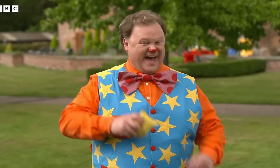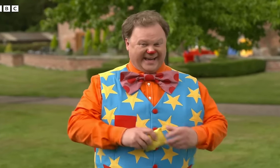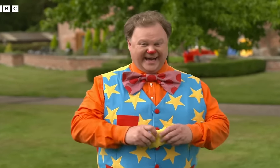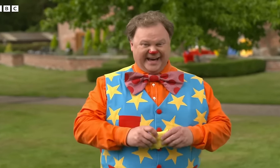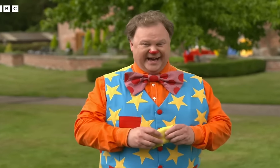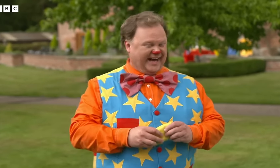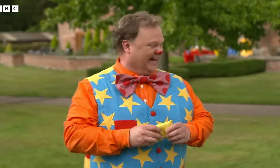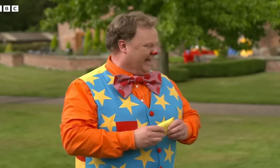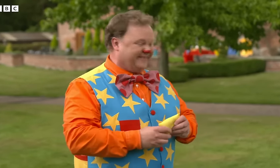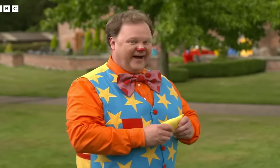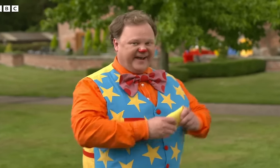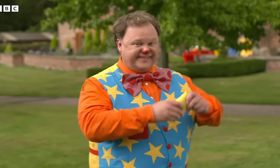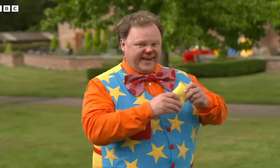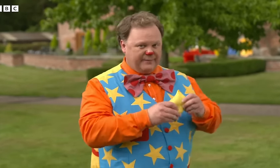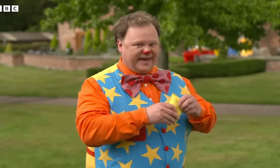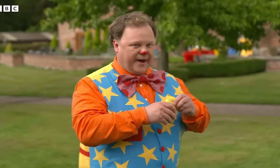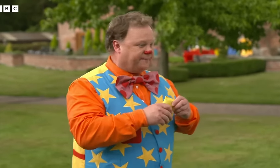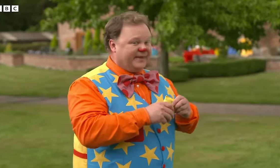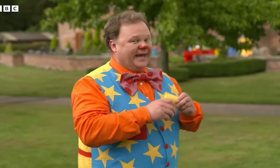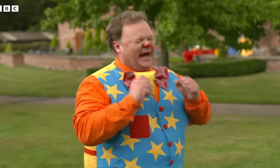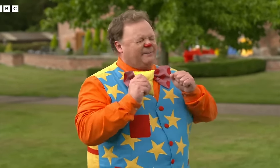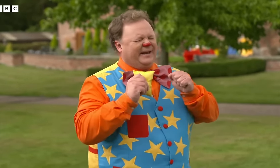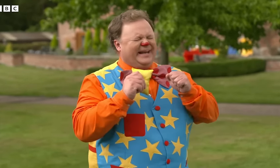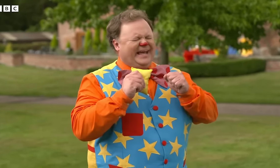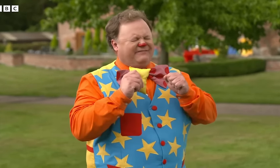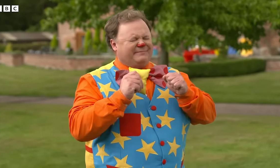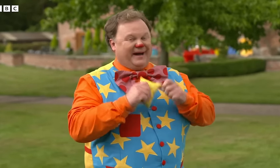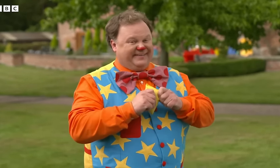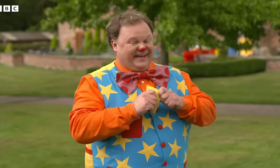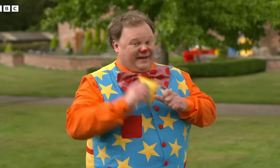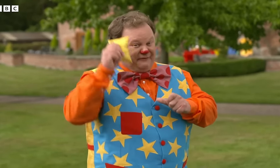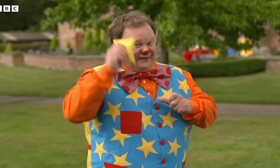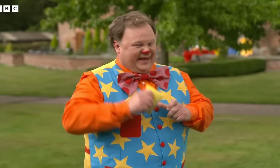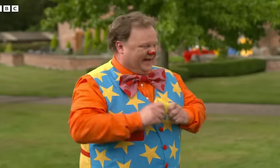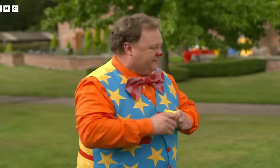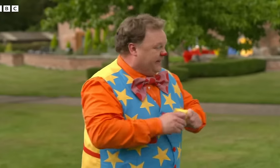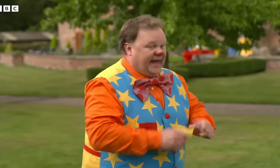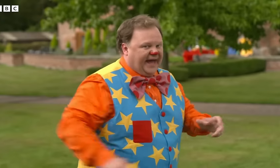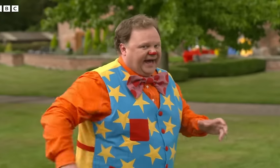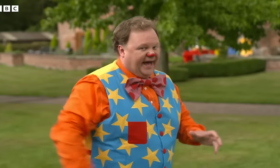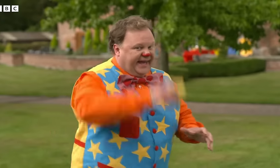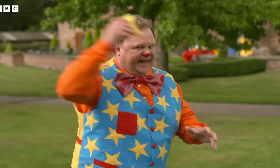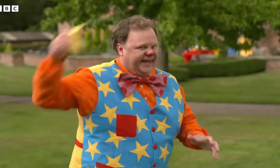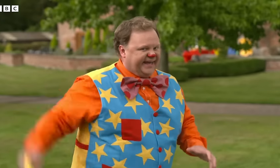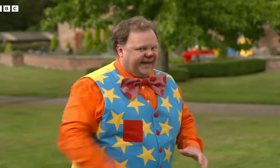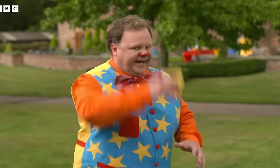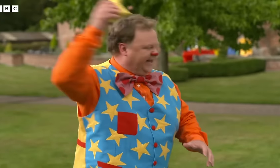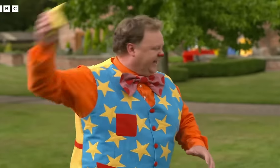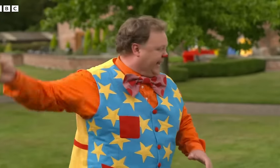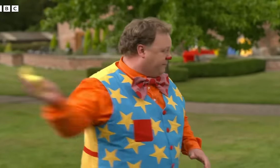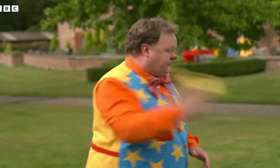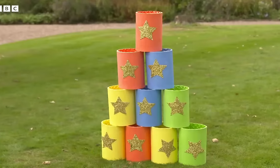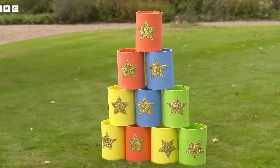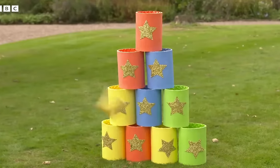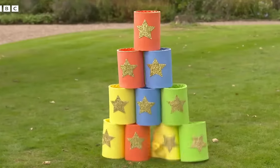bag. Right, here we go. I believe in myself. Hey, yay, yep.